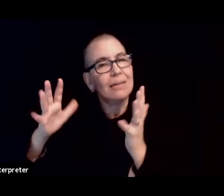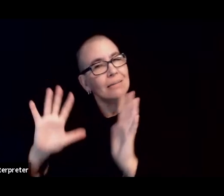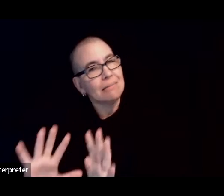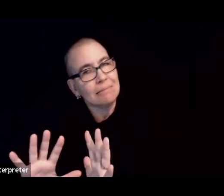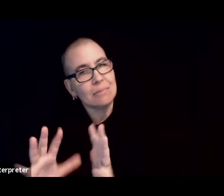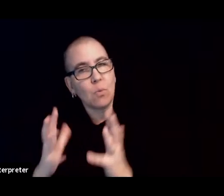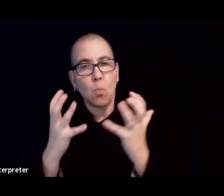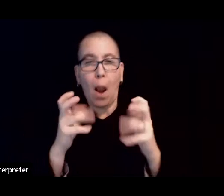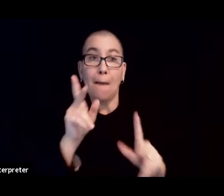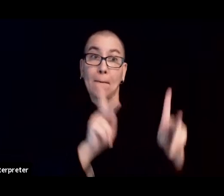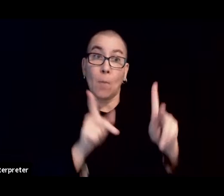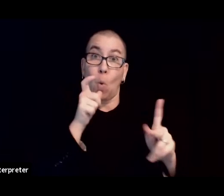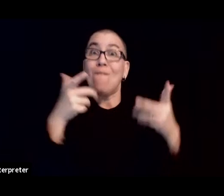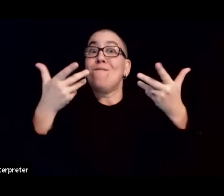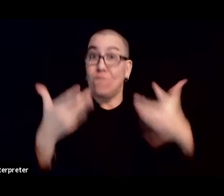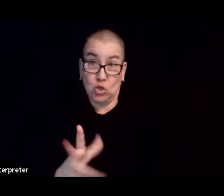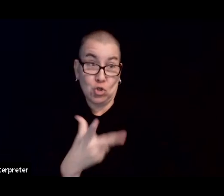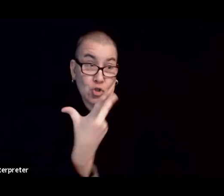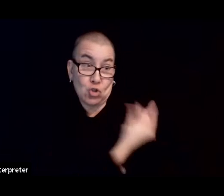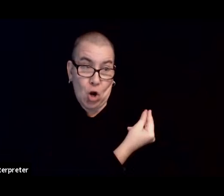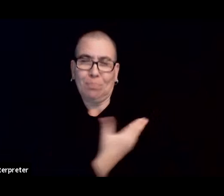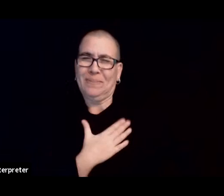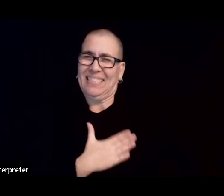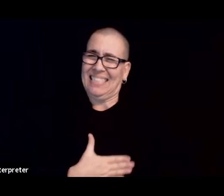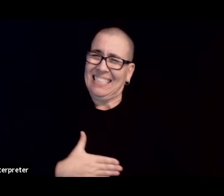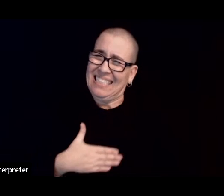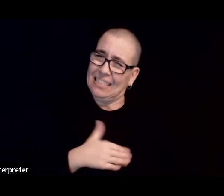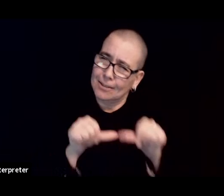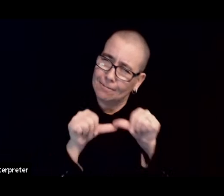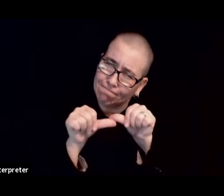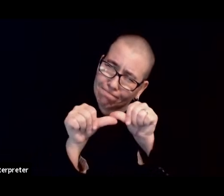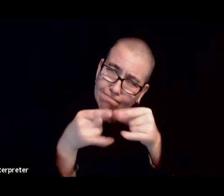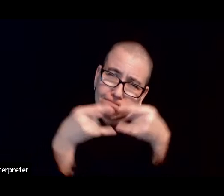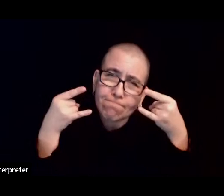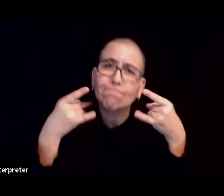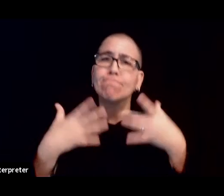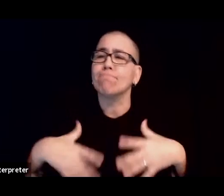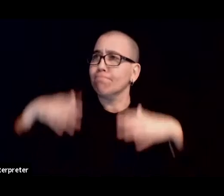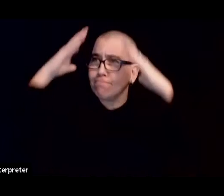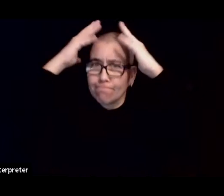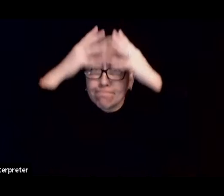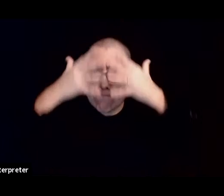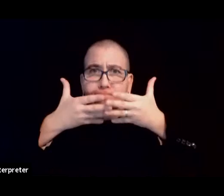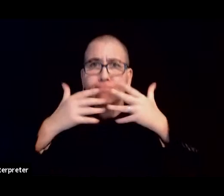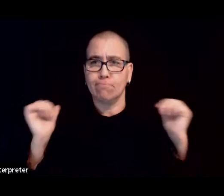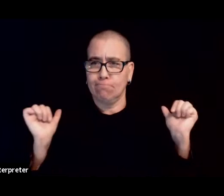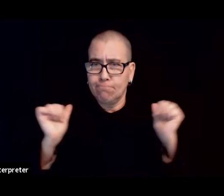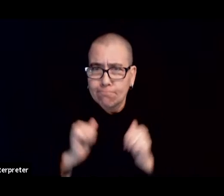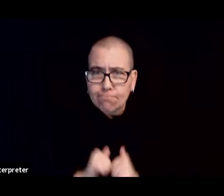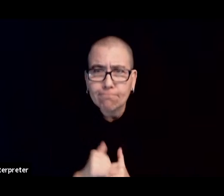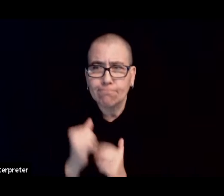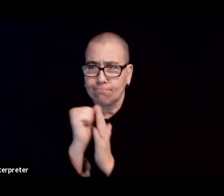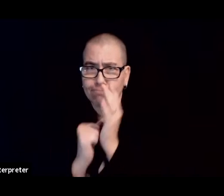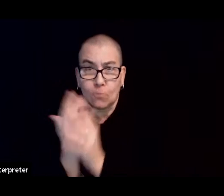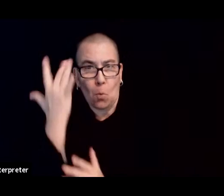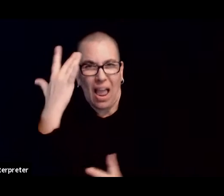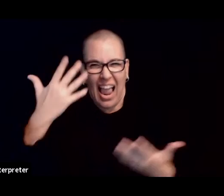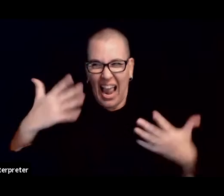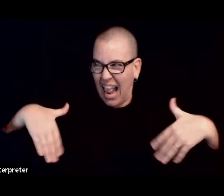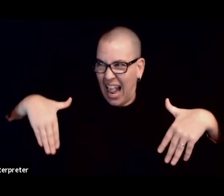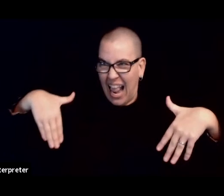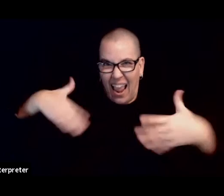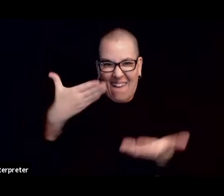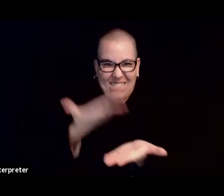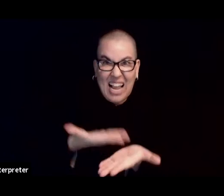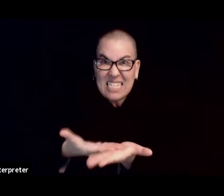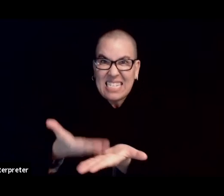because we're lacking data on that particular point. So just to reiterate, with antibodies, with natural